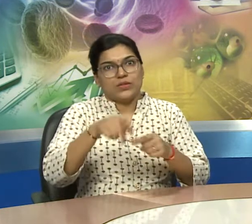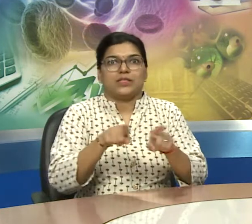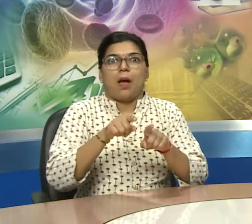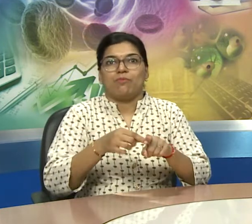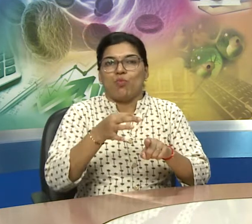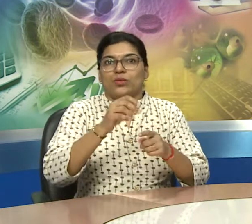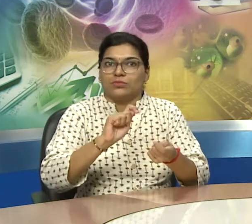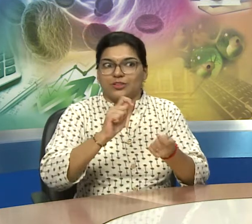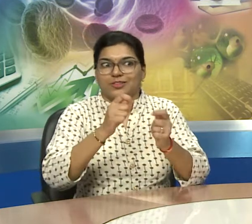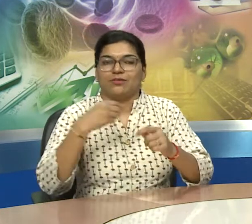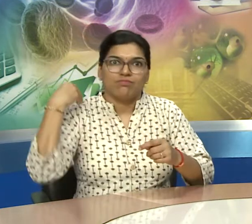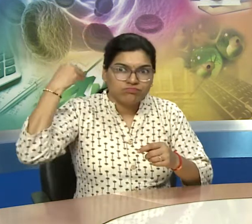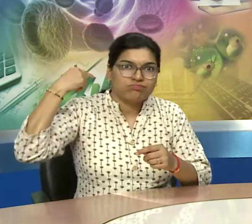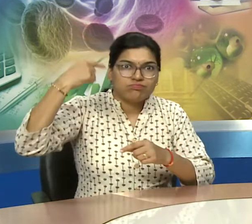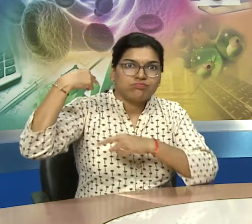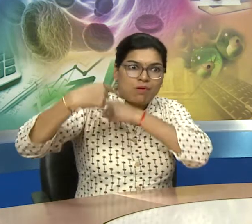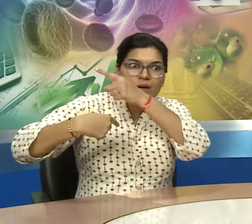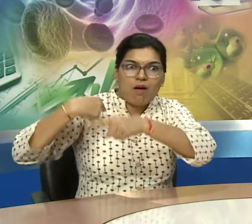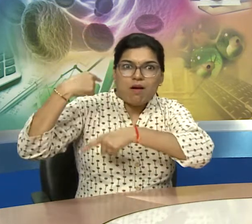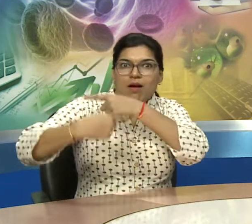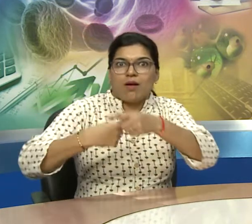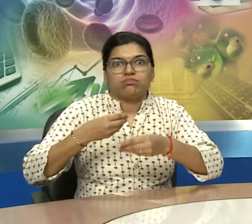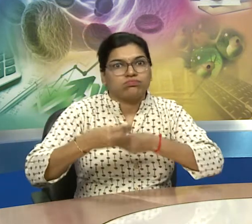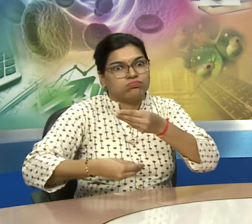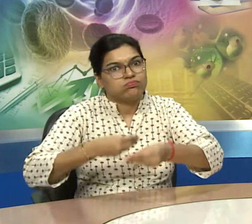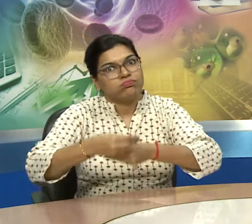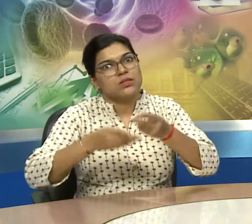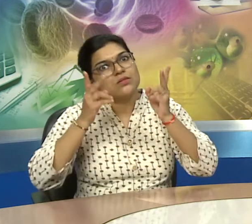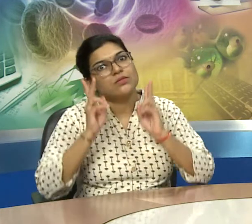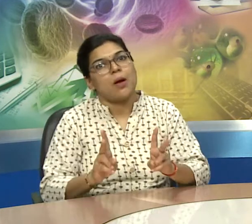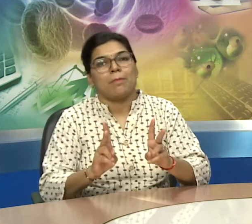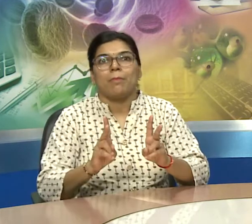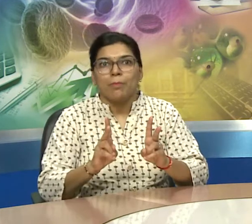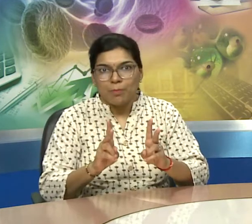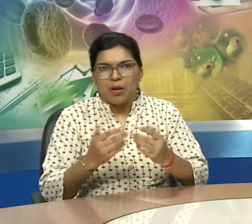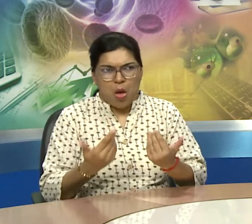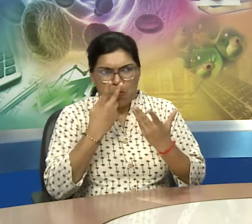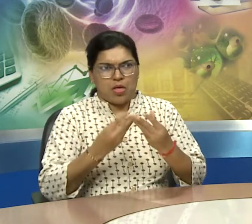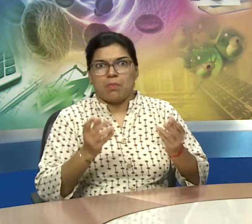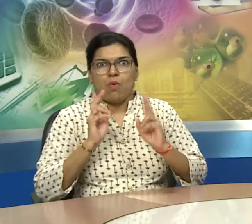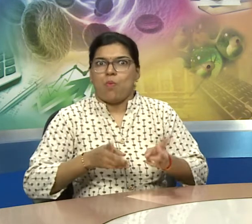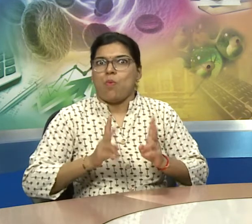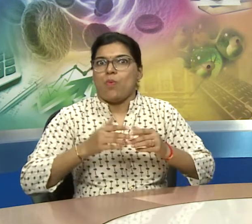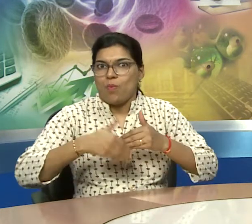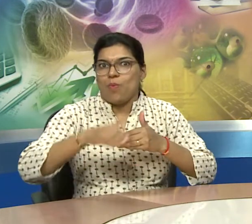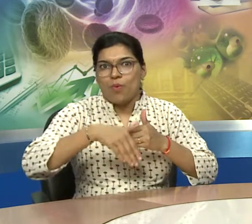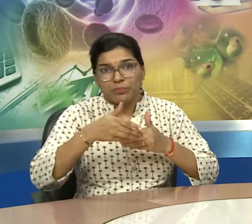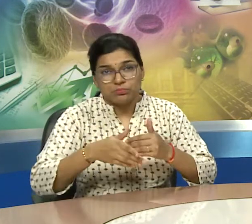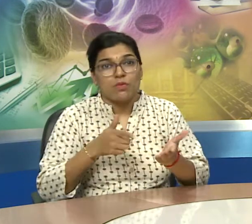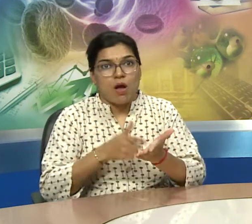And now, slowly, further improvements in cultivation and domestication of animals